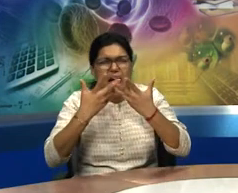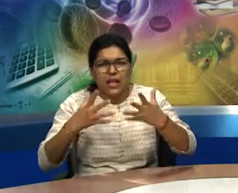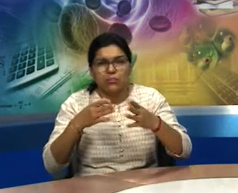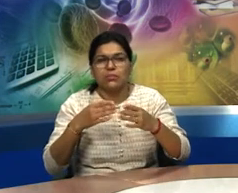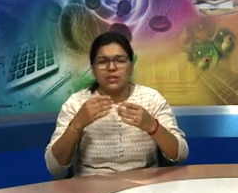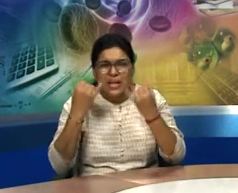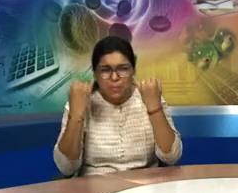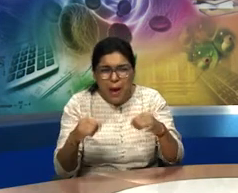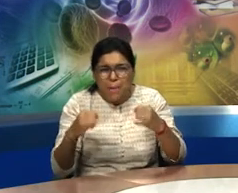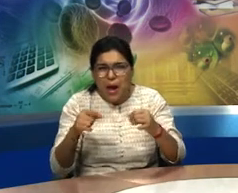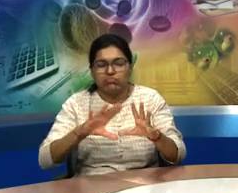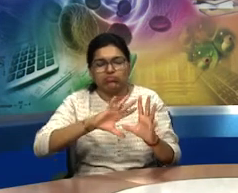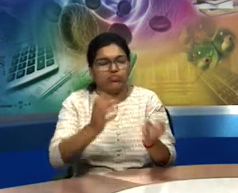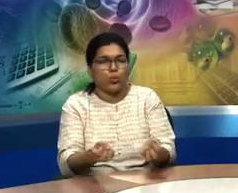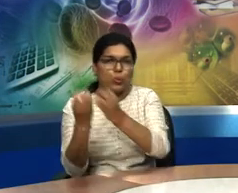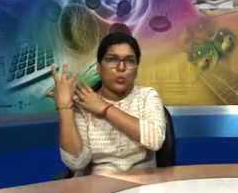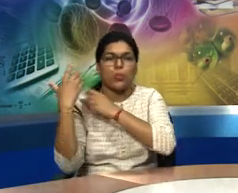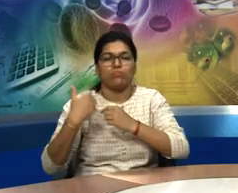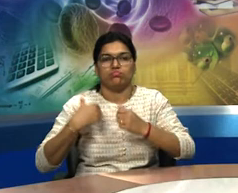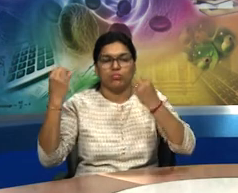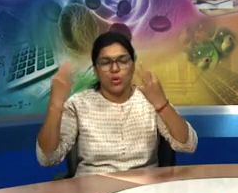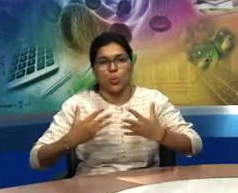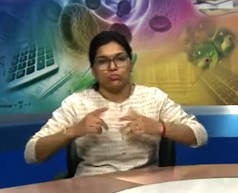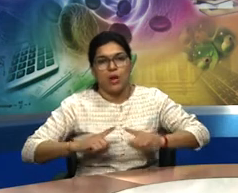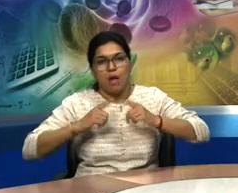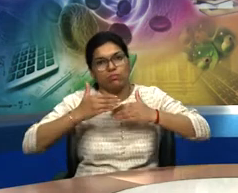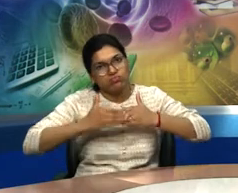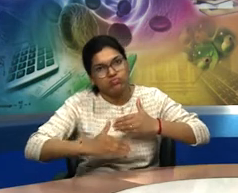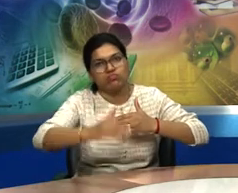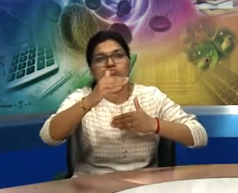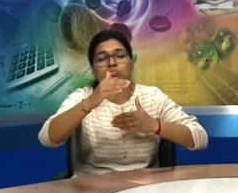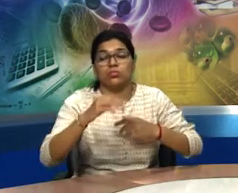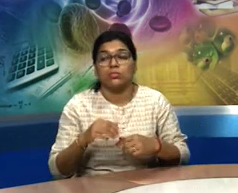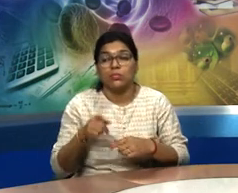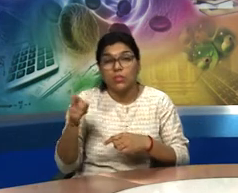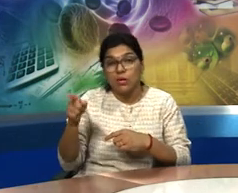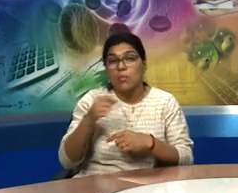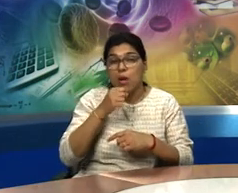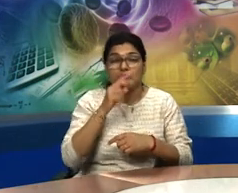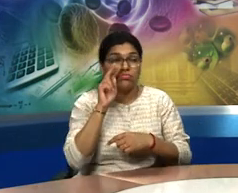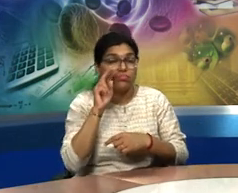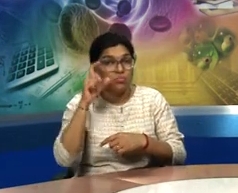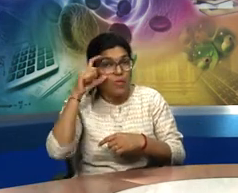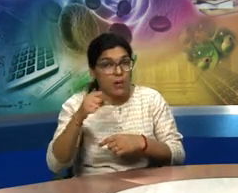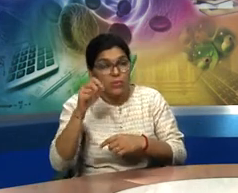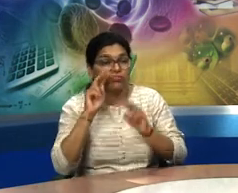never to commit the sin again. This is the purest type of repentance.